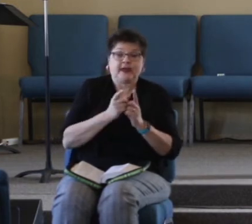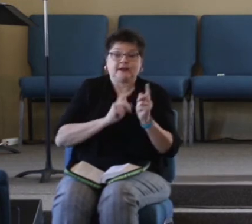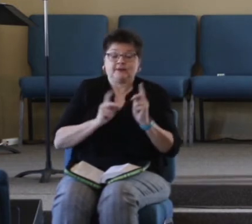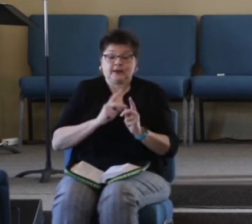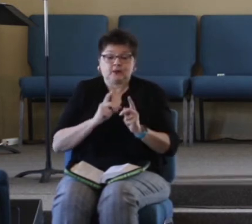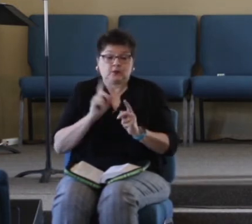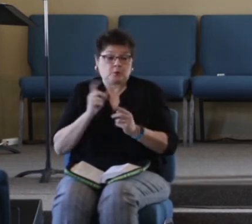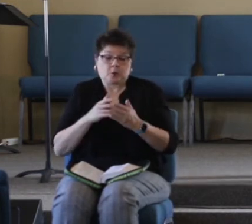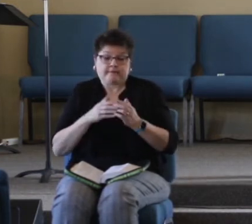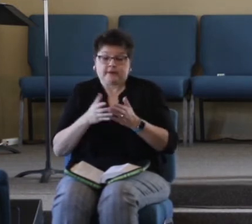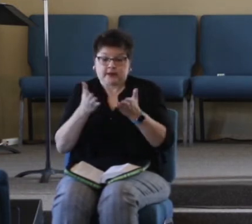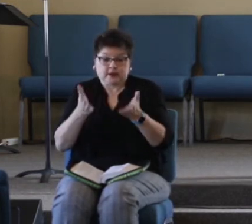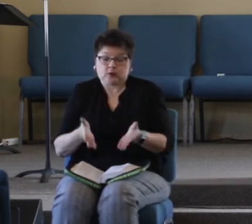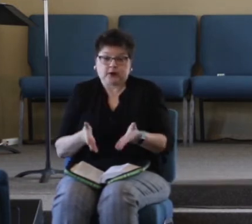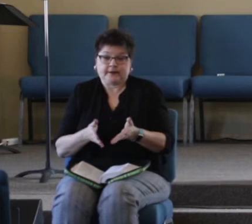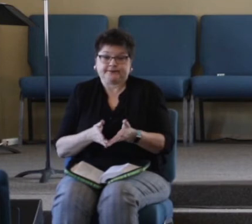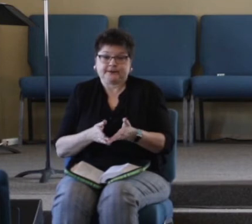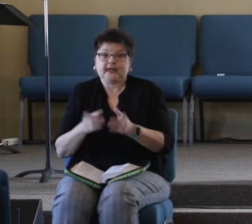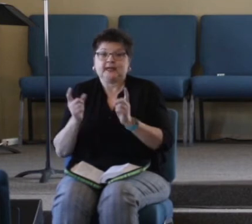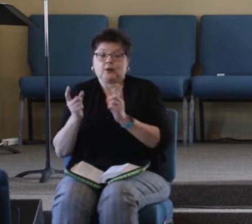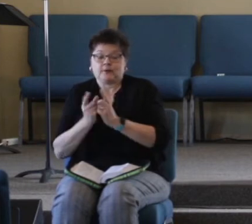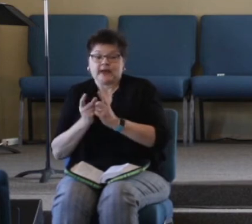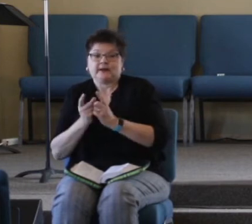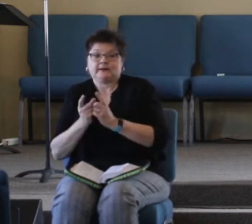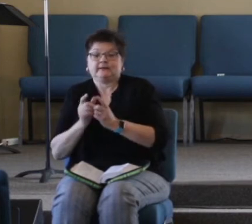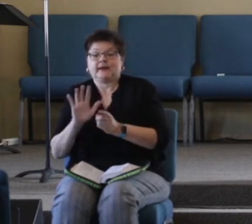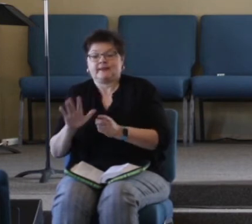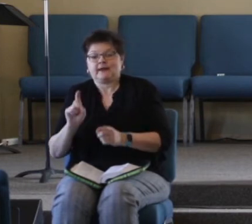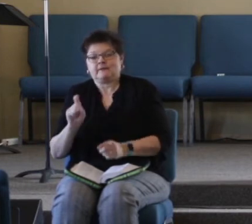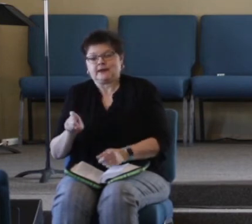met in their need.